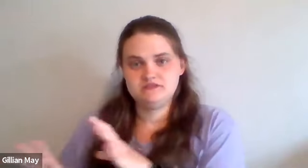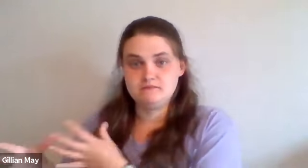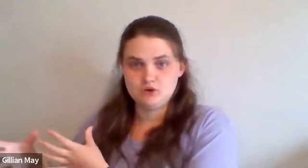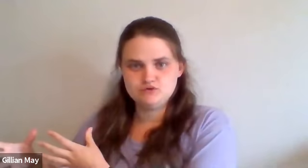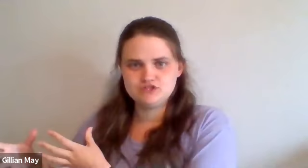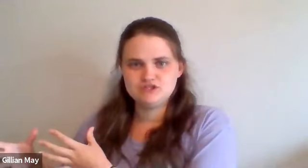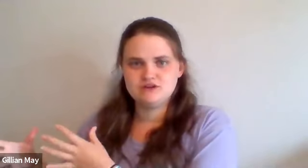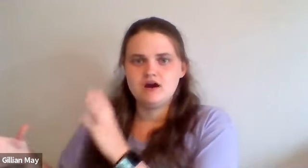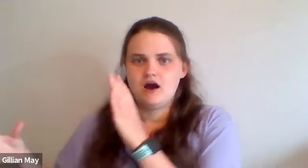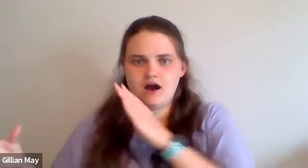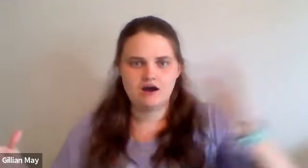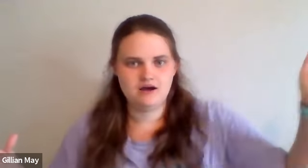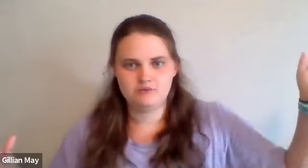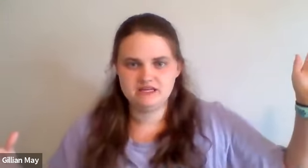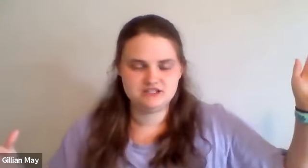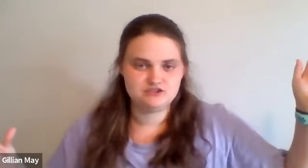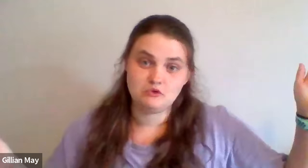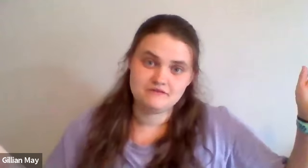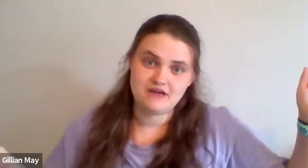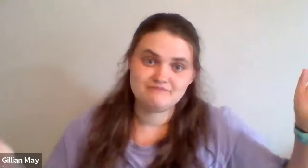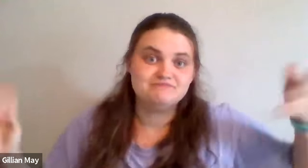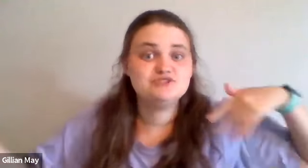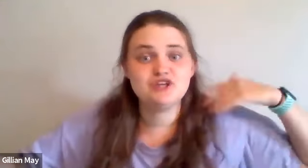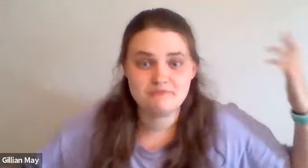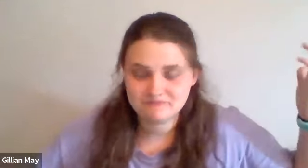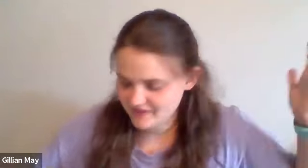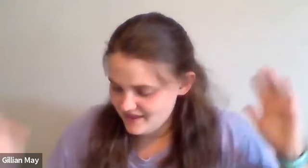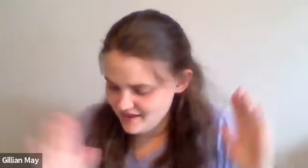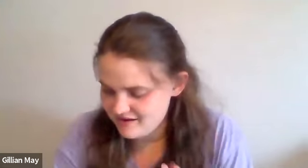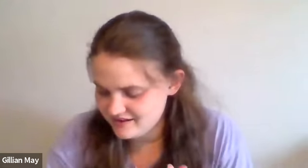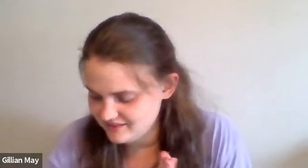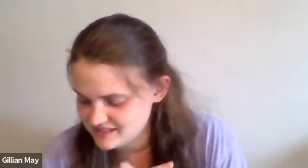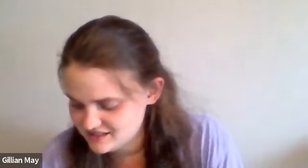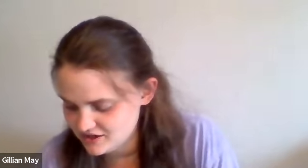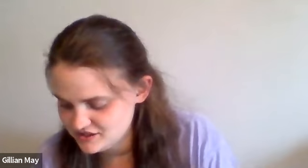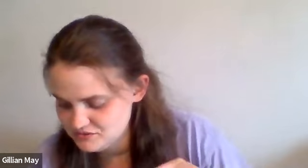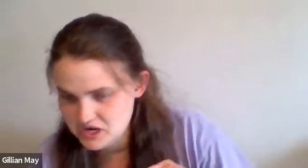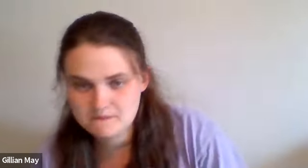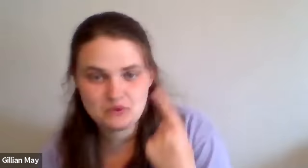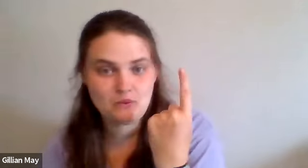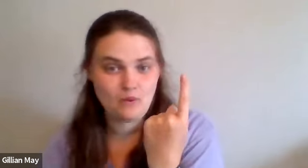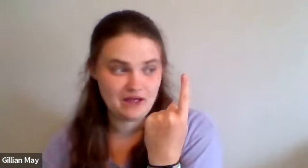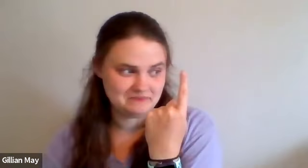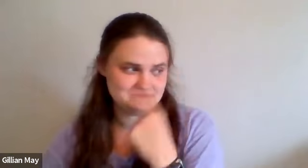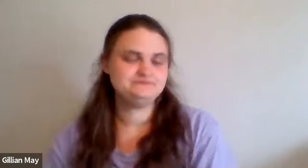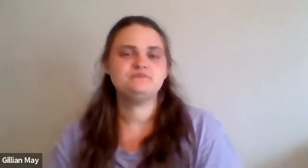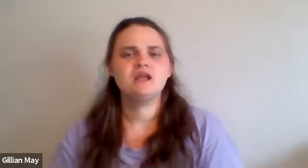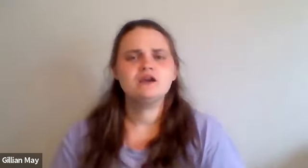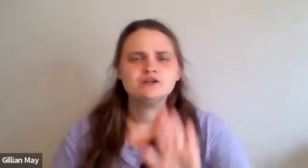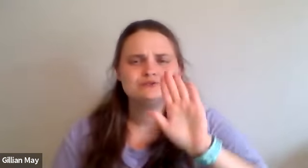the most, we can do some more of that. So, all right, let's get started. So number 1.